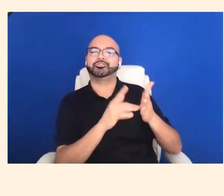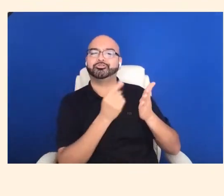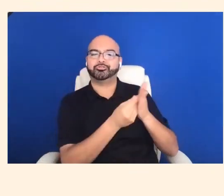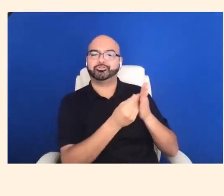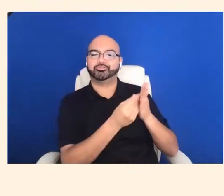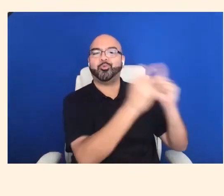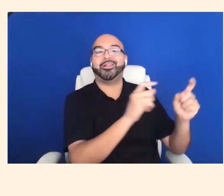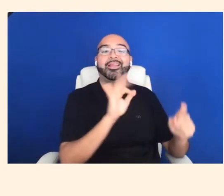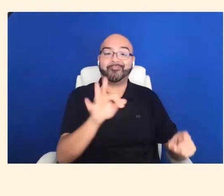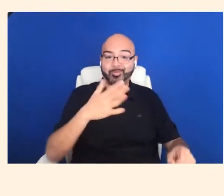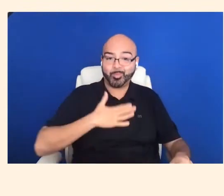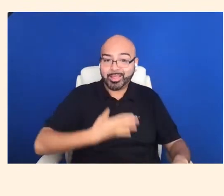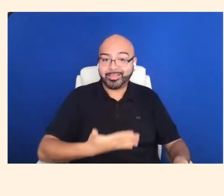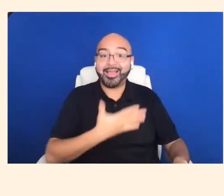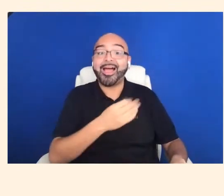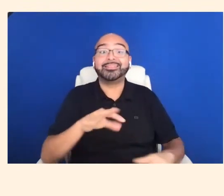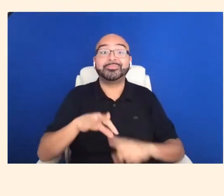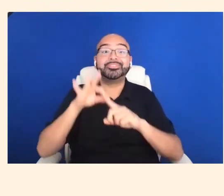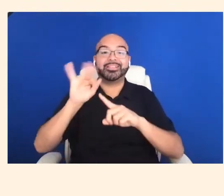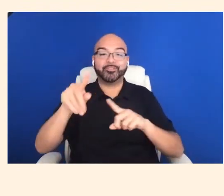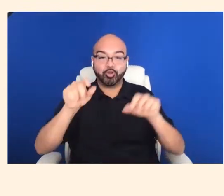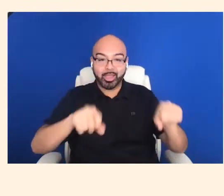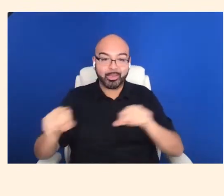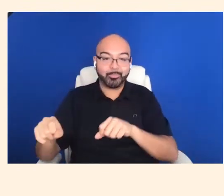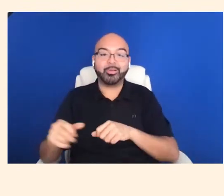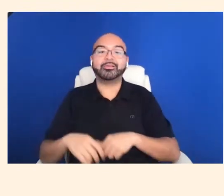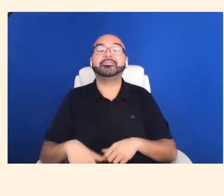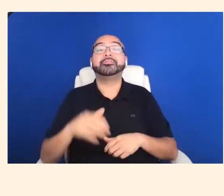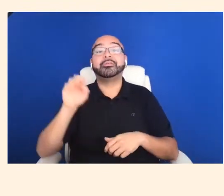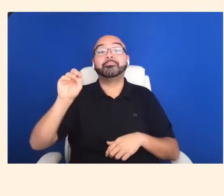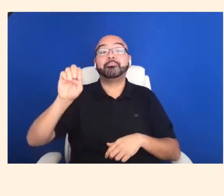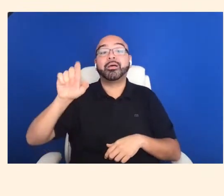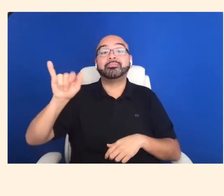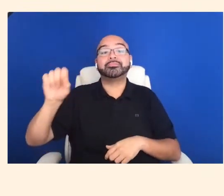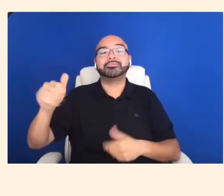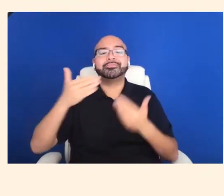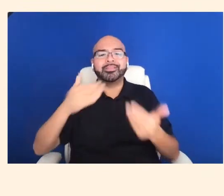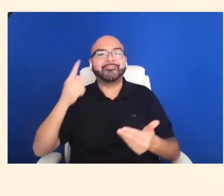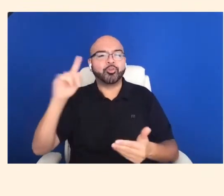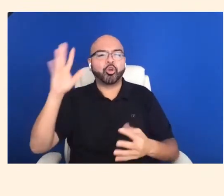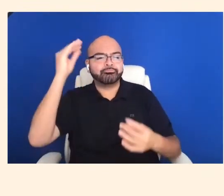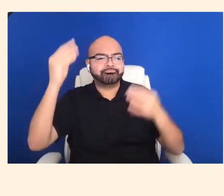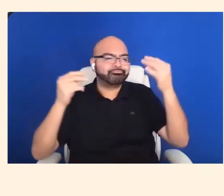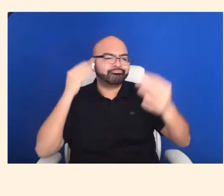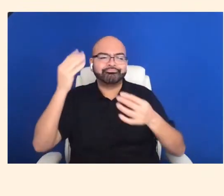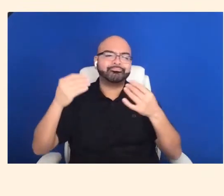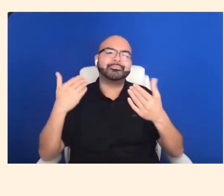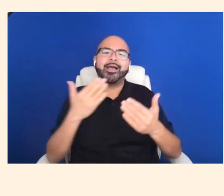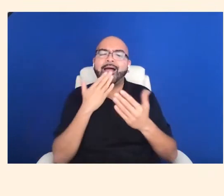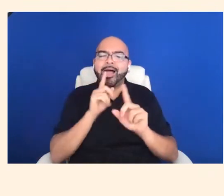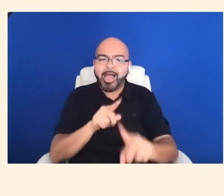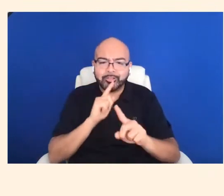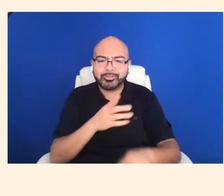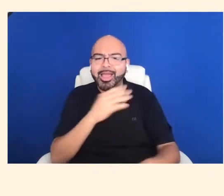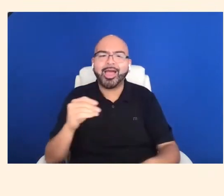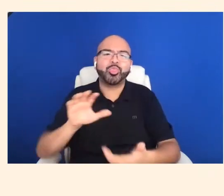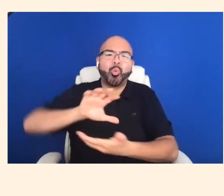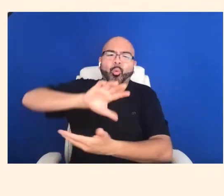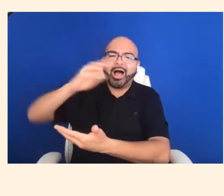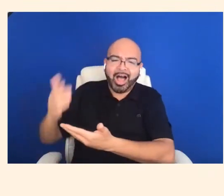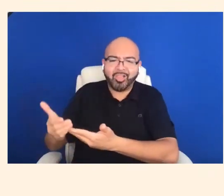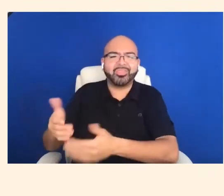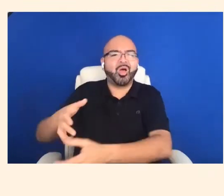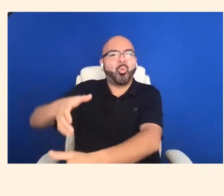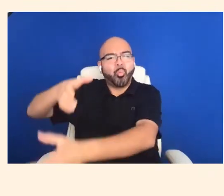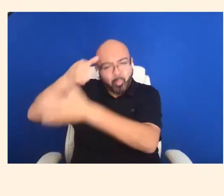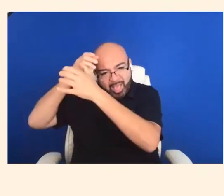and especially if you are able. Thank you, Melissa, for your thoughtful answers and the wealth. I mean, when I say wealth,